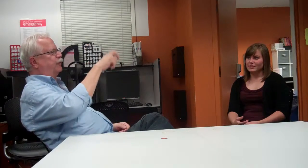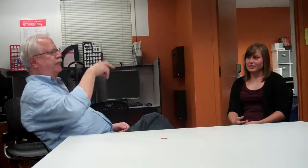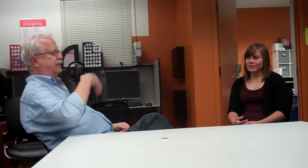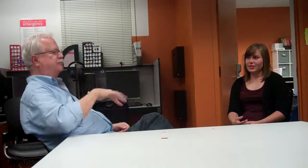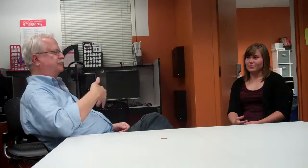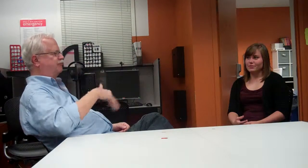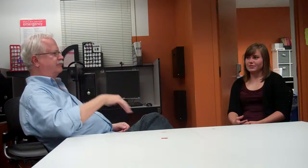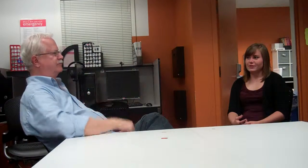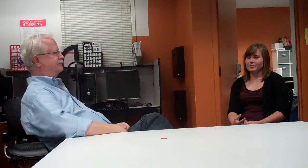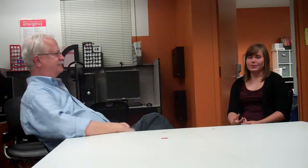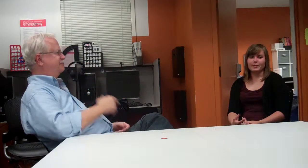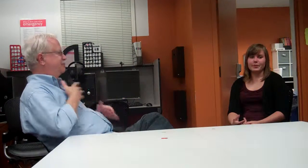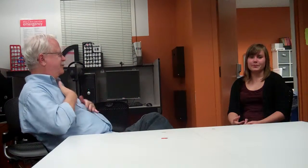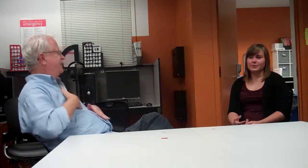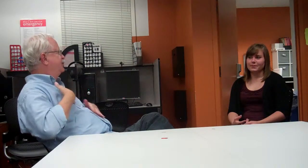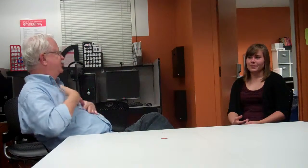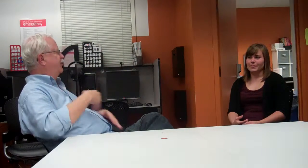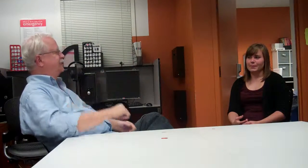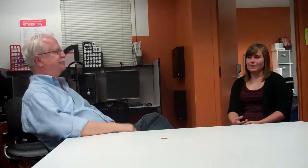So yeah, I moved around quite a bit. Yeah, why did you move so much?